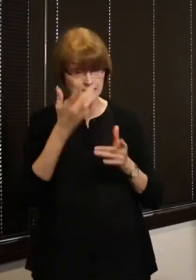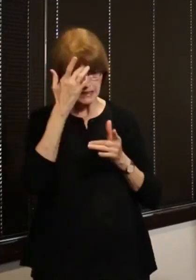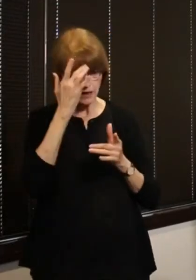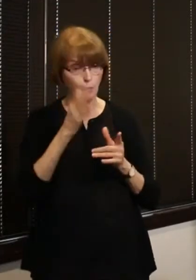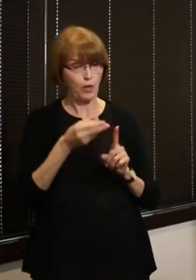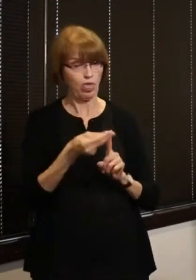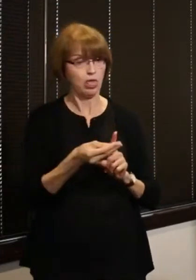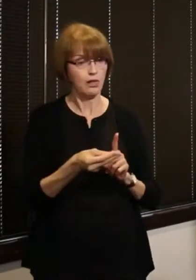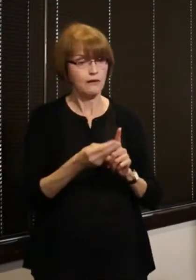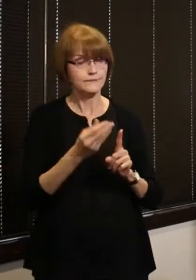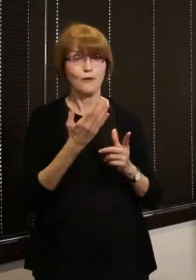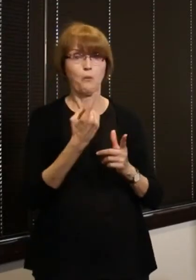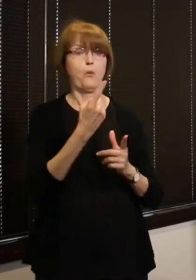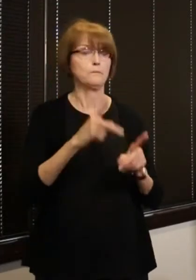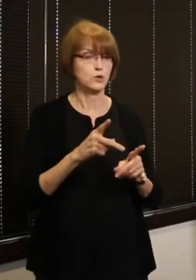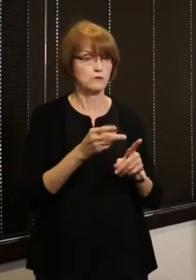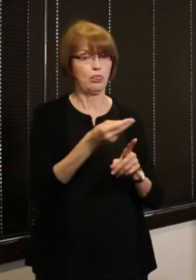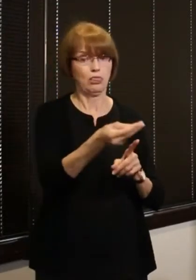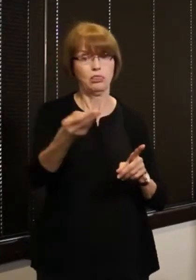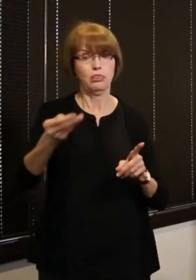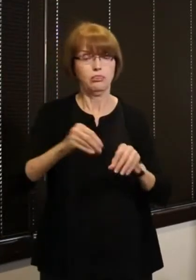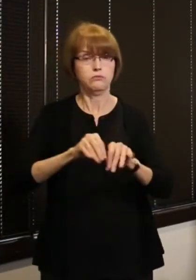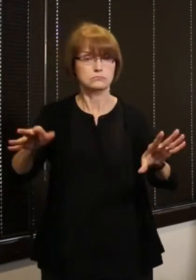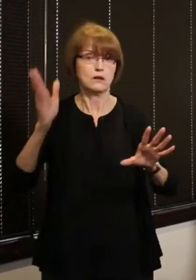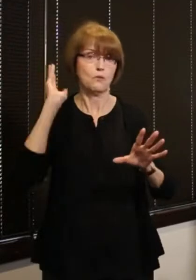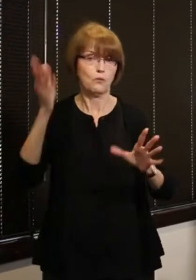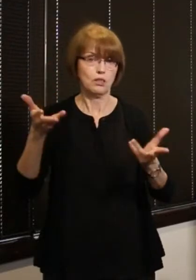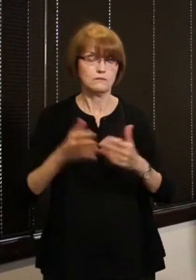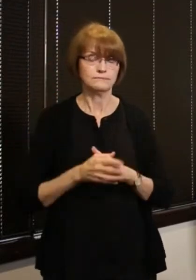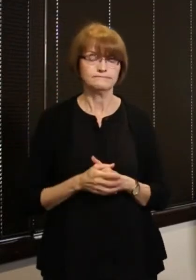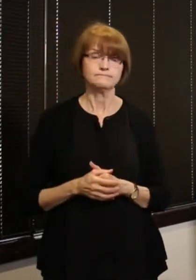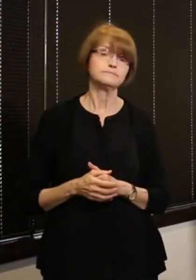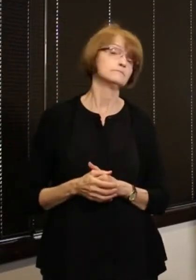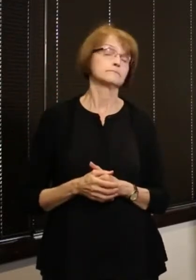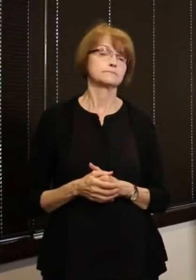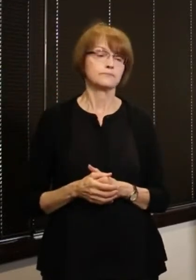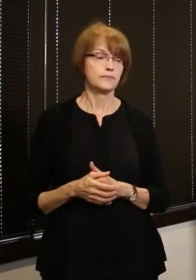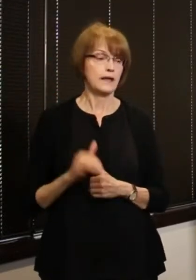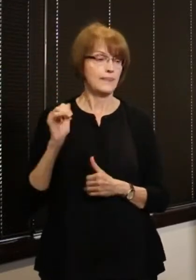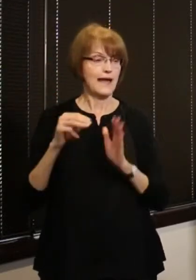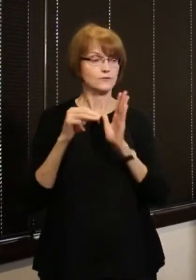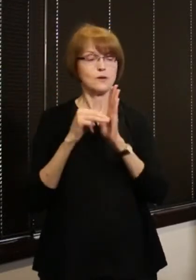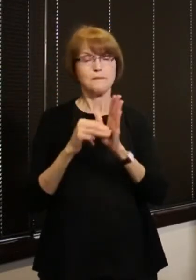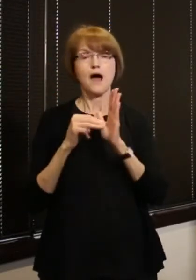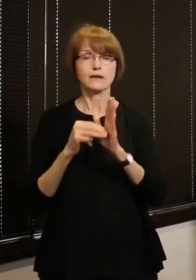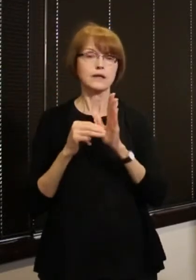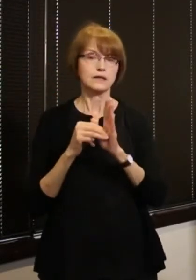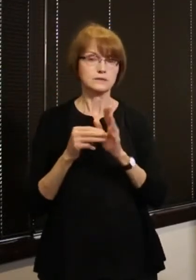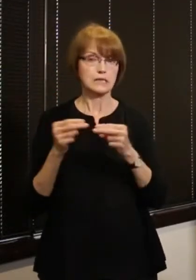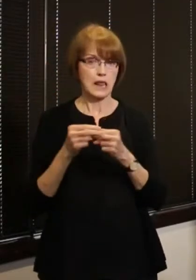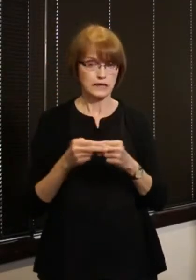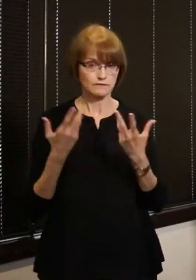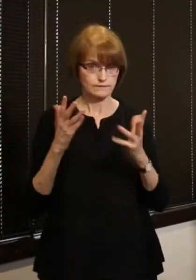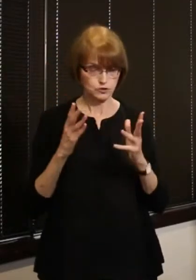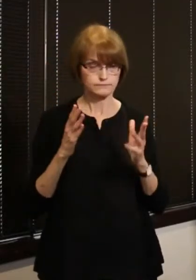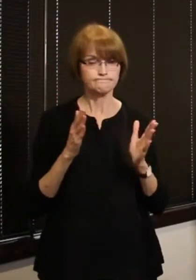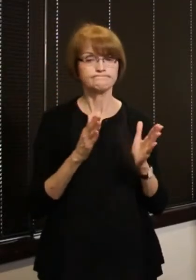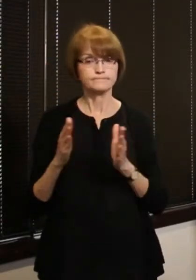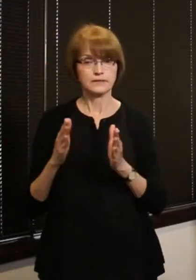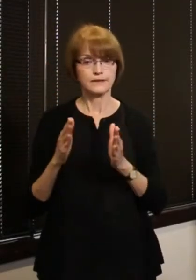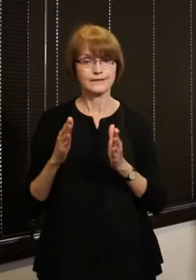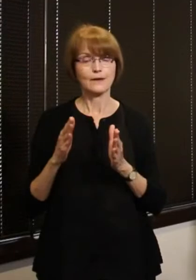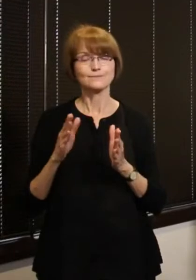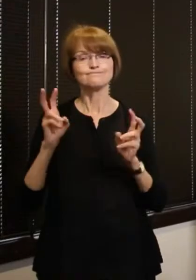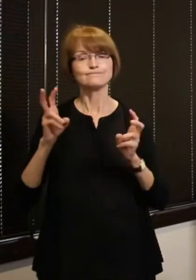our large population centers. So this is our modeling slide. So now we're going to move on to our